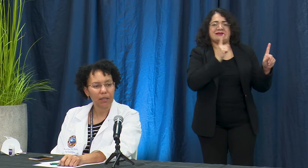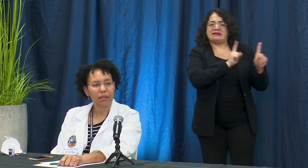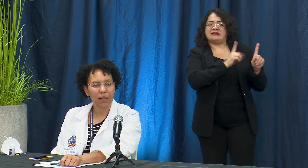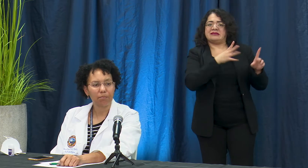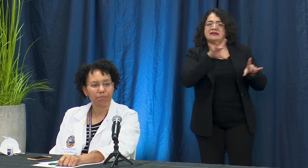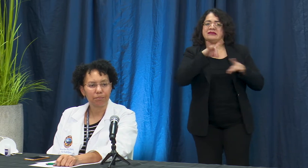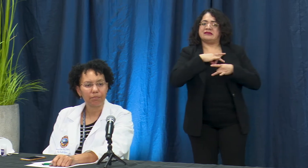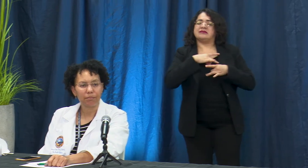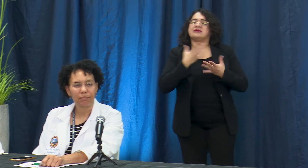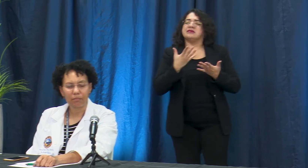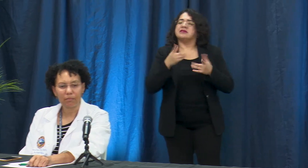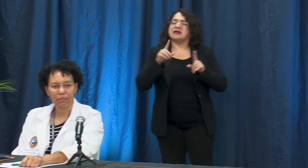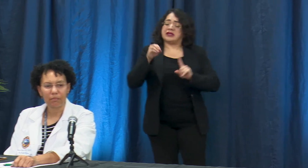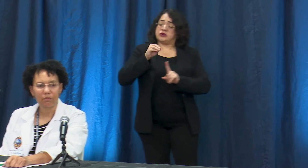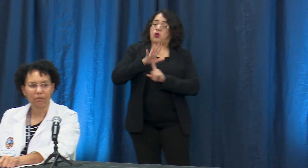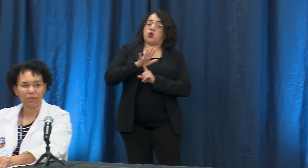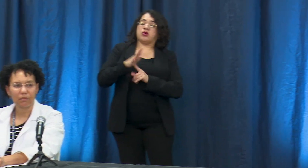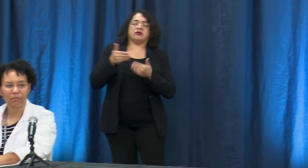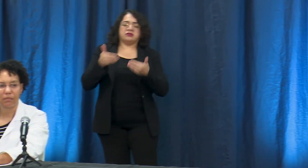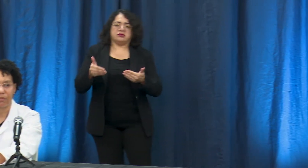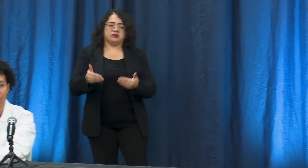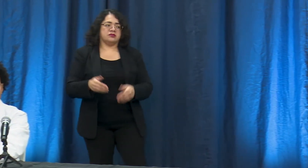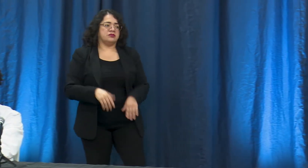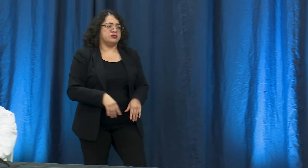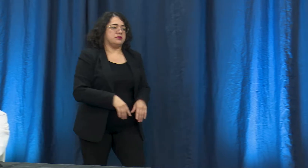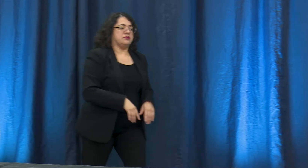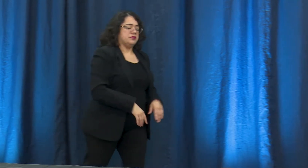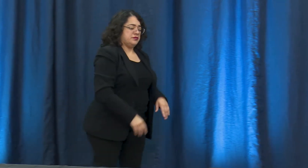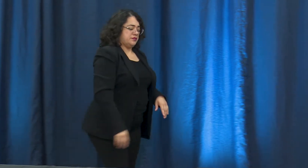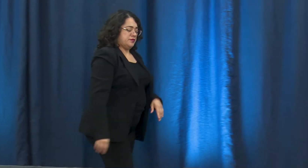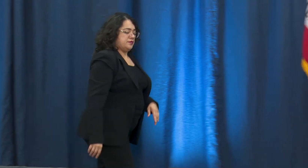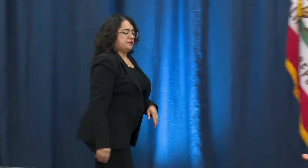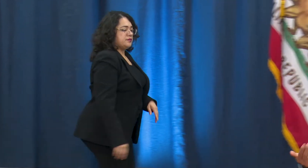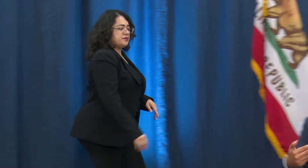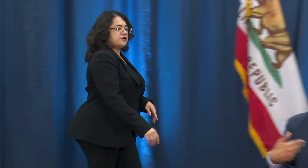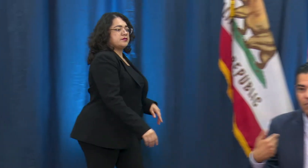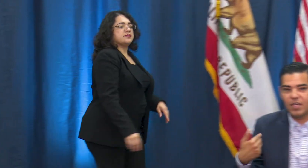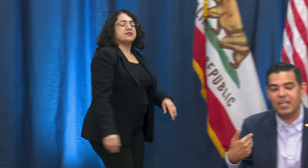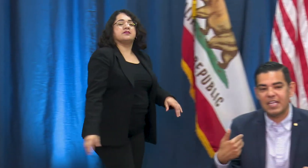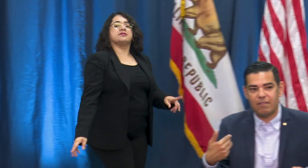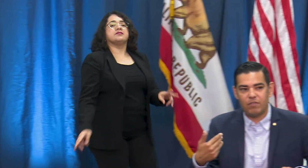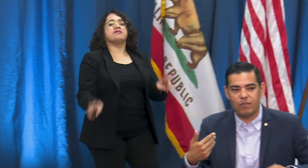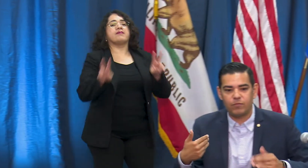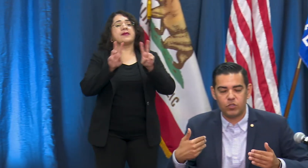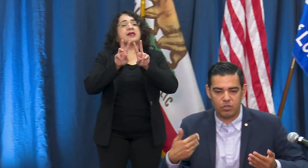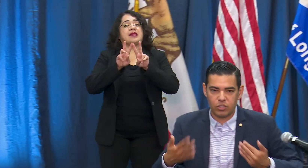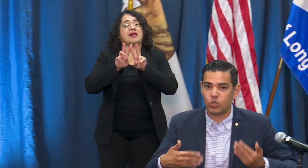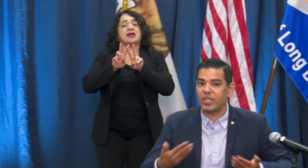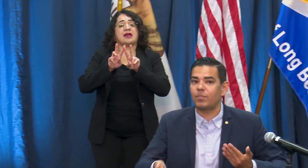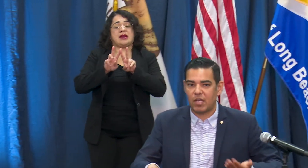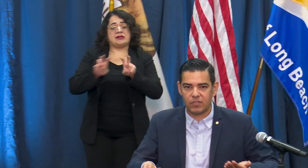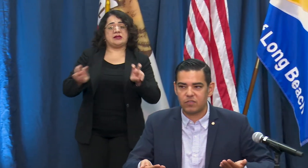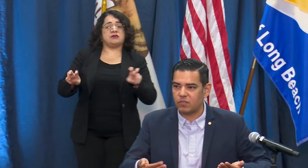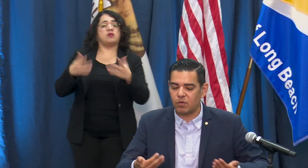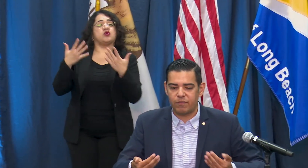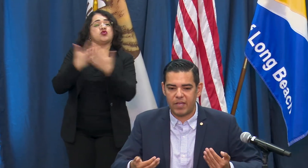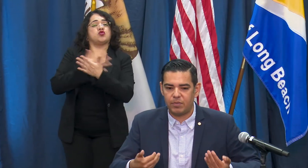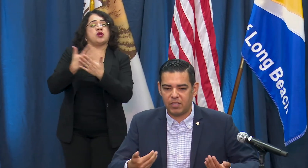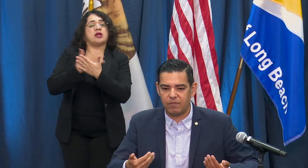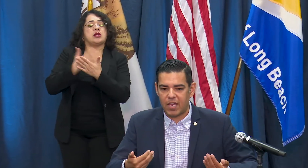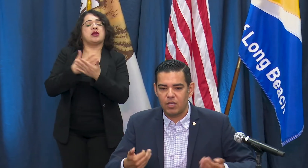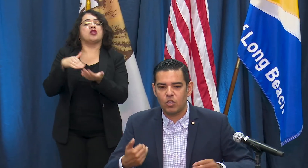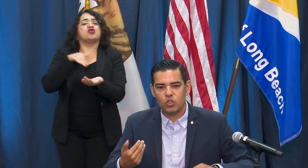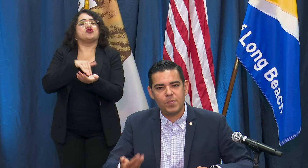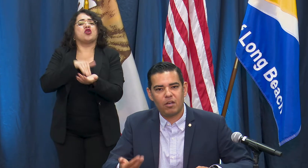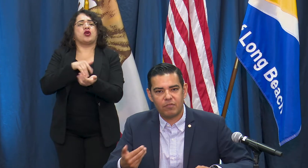And I think that's, that is, and the assessment, correct me if I'm wrong, Dr. Davis, is made by the medical professional. So if they, there's a screening process, and so if they